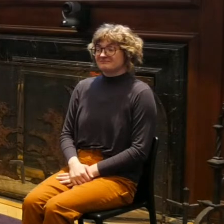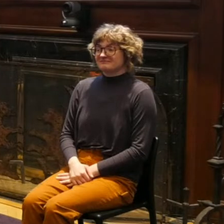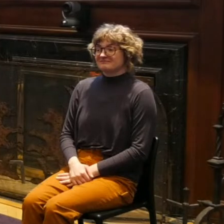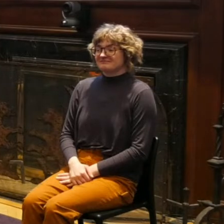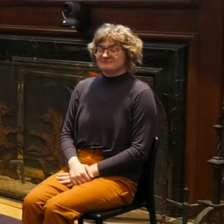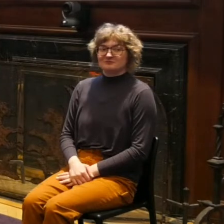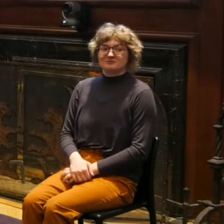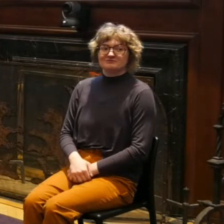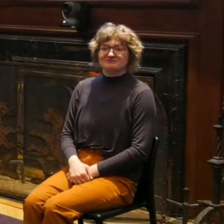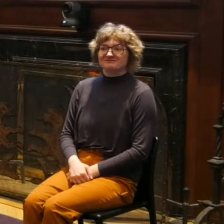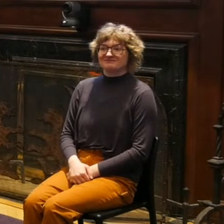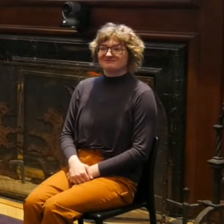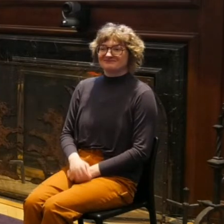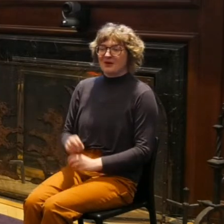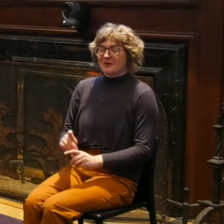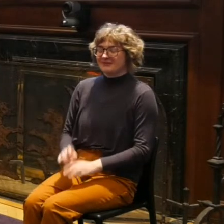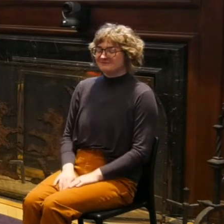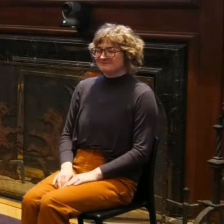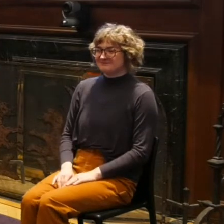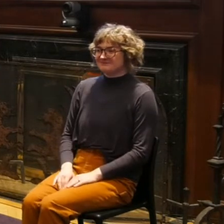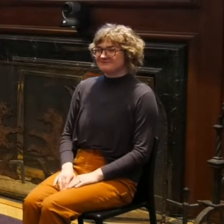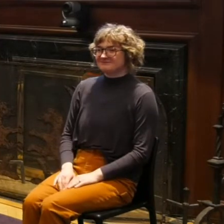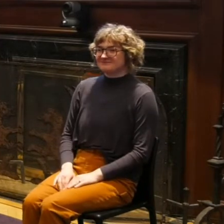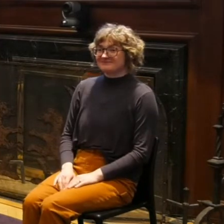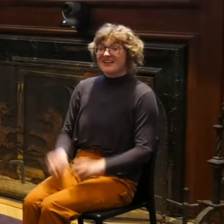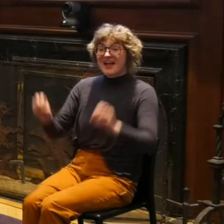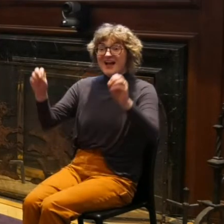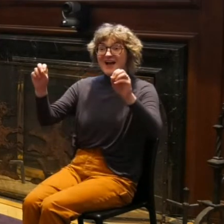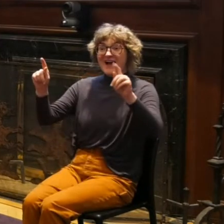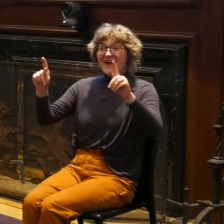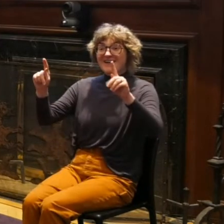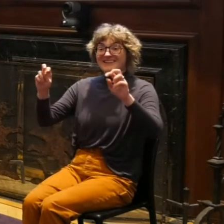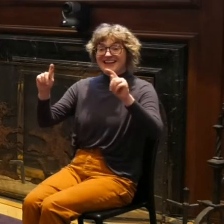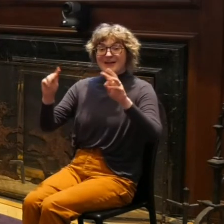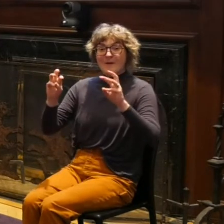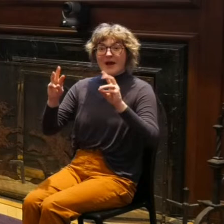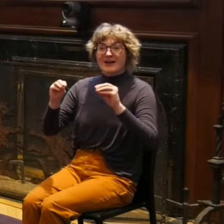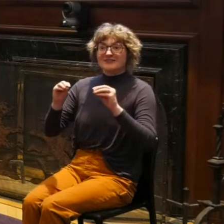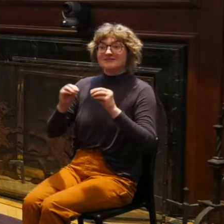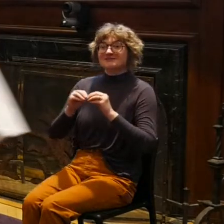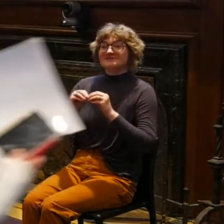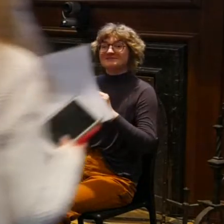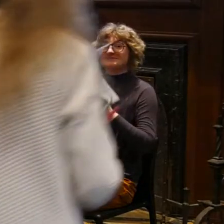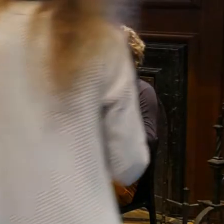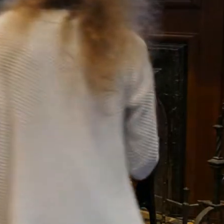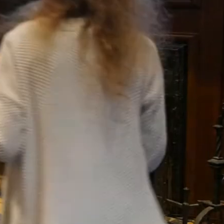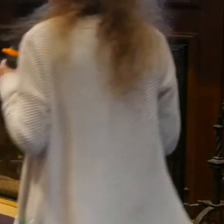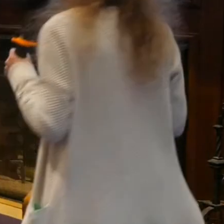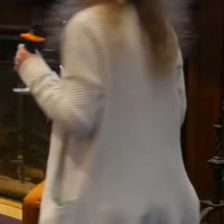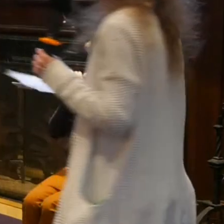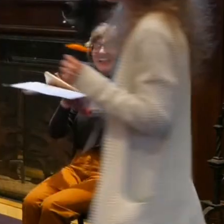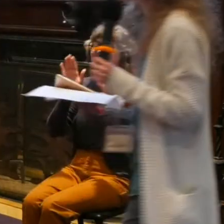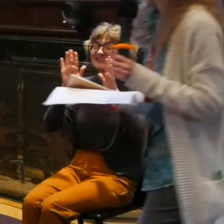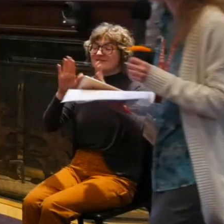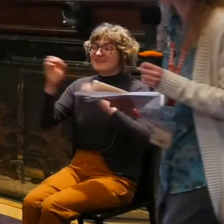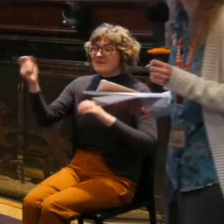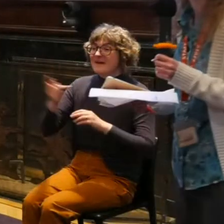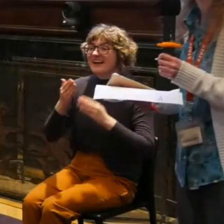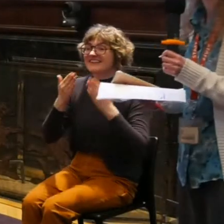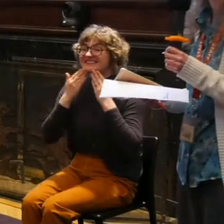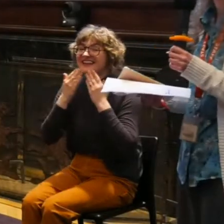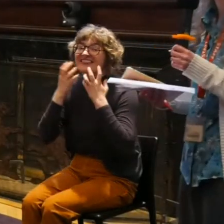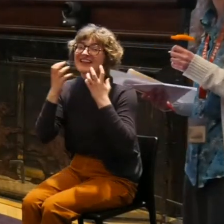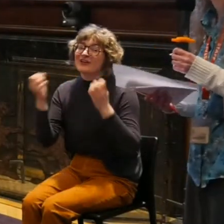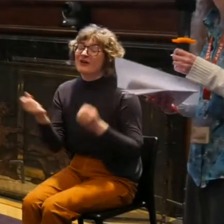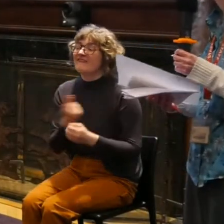Okay, well, I'm just coming back up to say thank you, everybody,